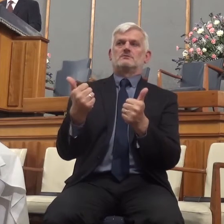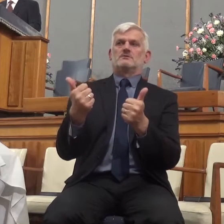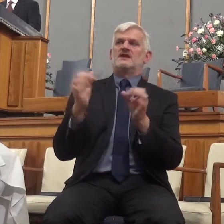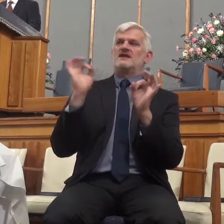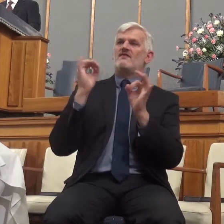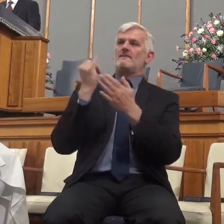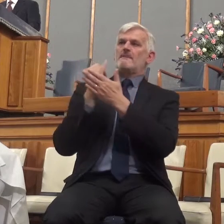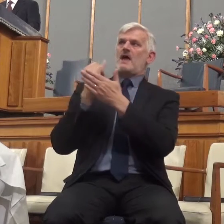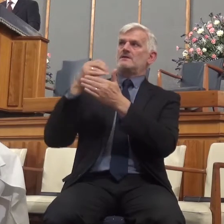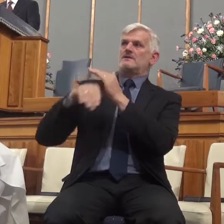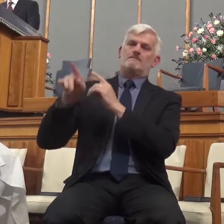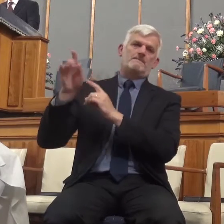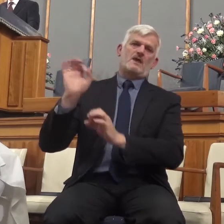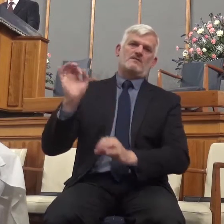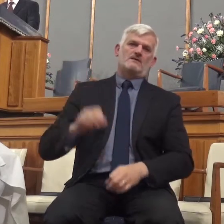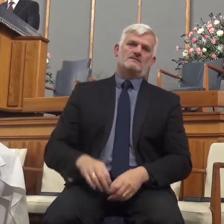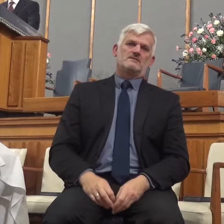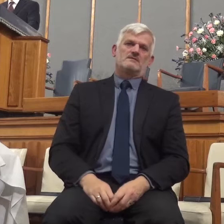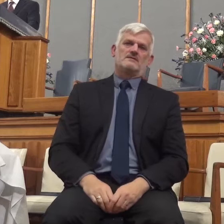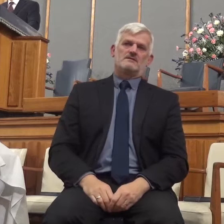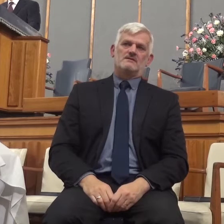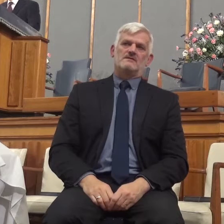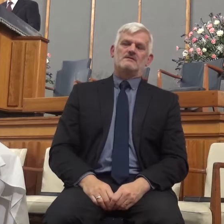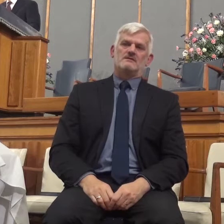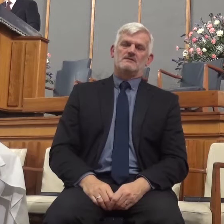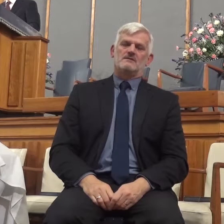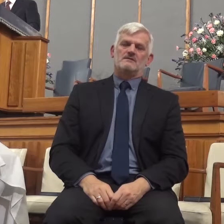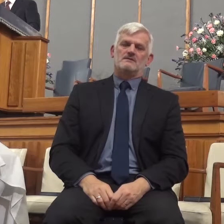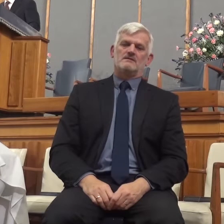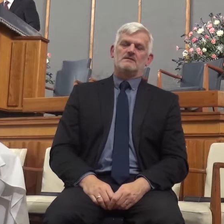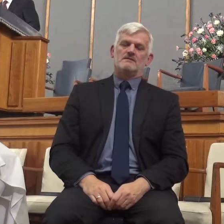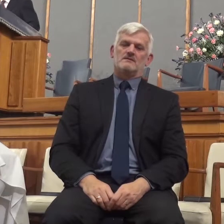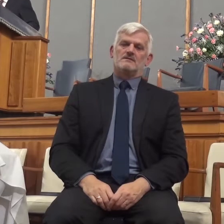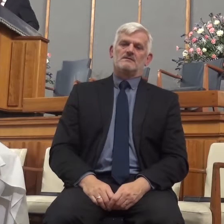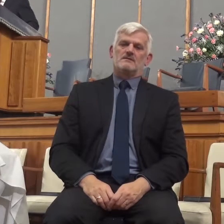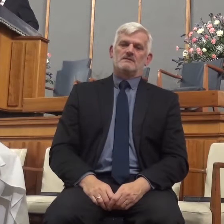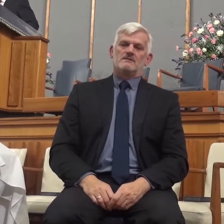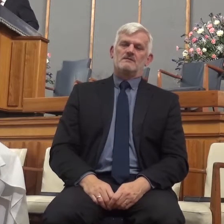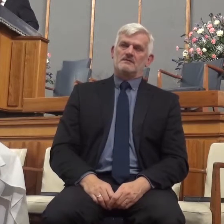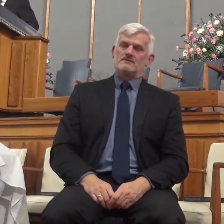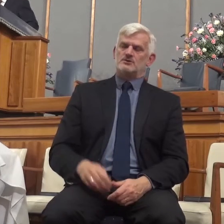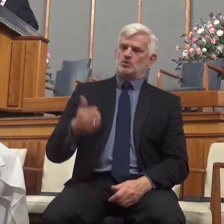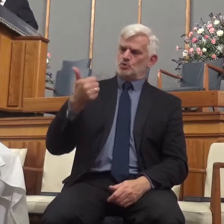him. He is good in the sense that he is good entirely,